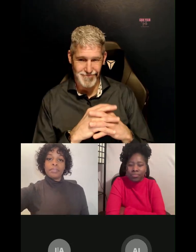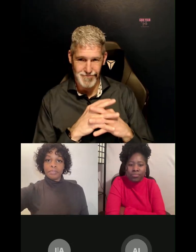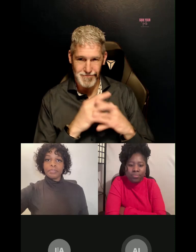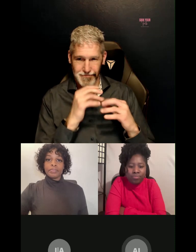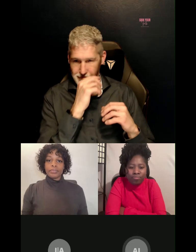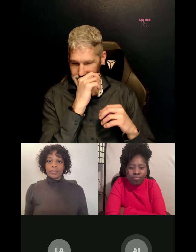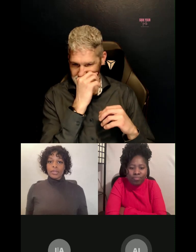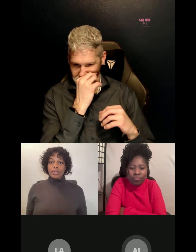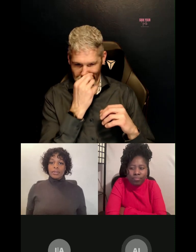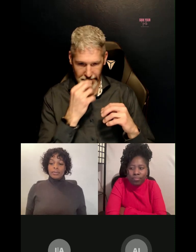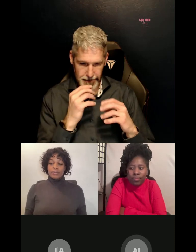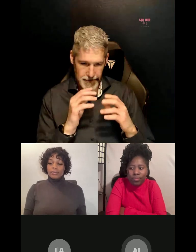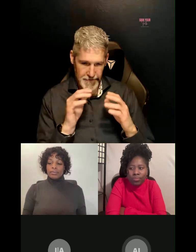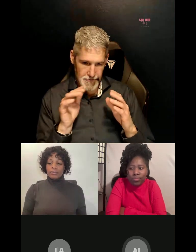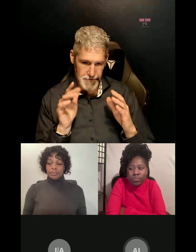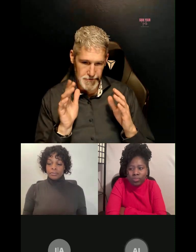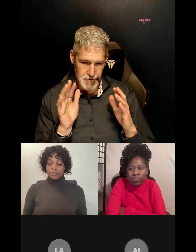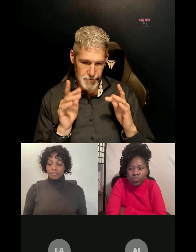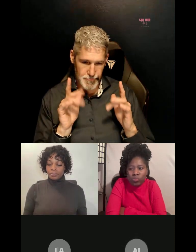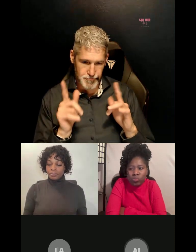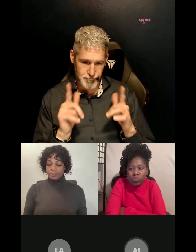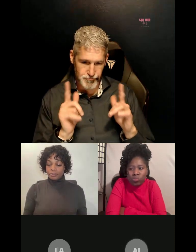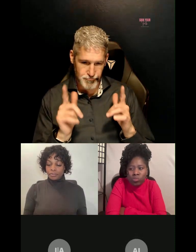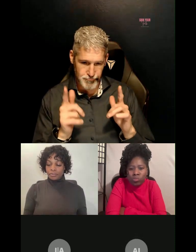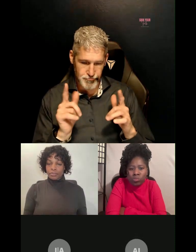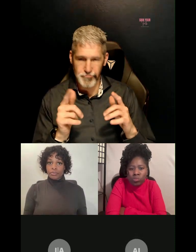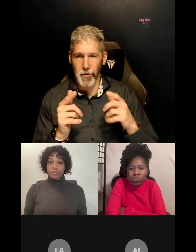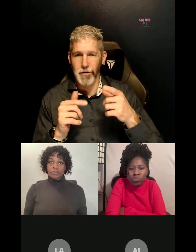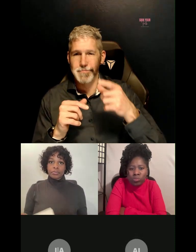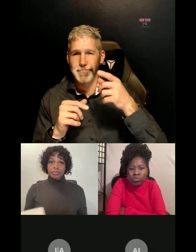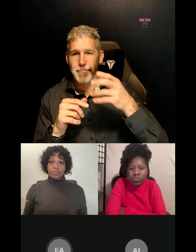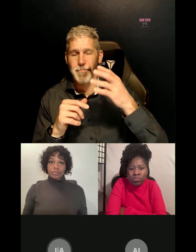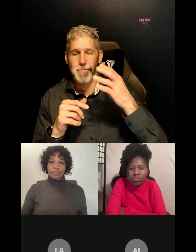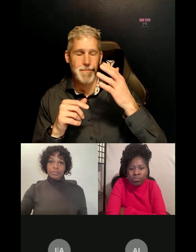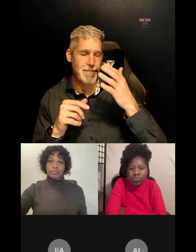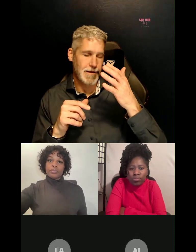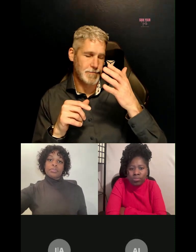That was beautiful. We'll go ahead and pass it over to you, Ryan.